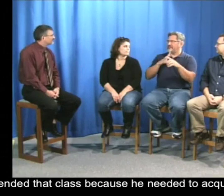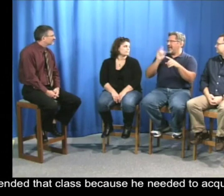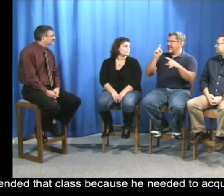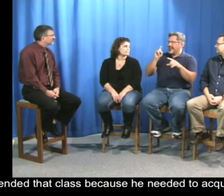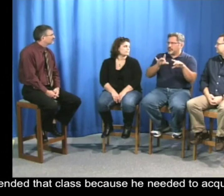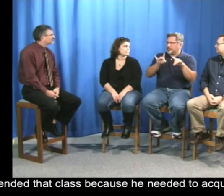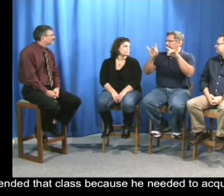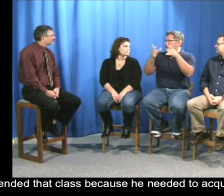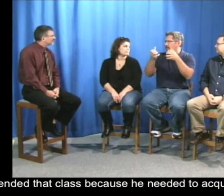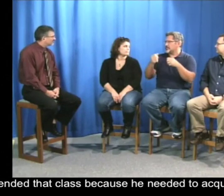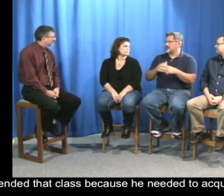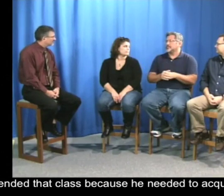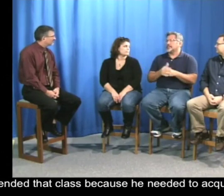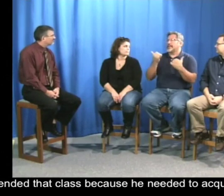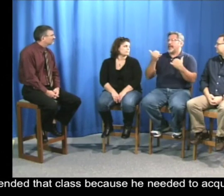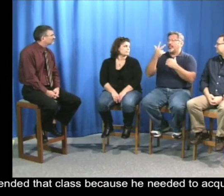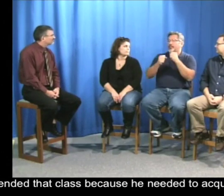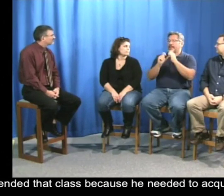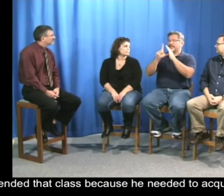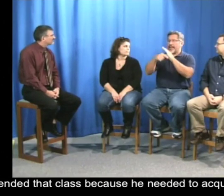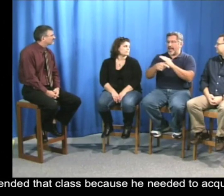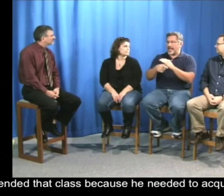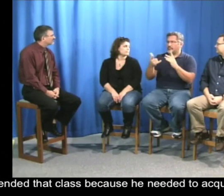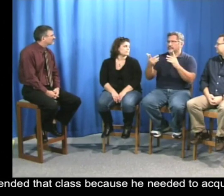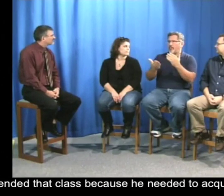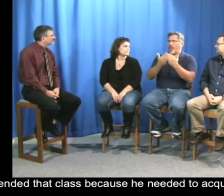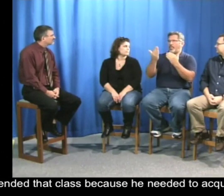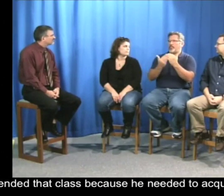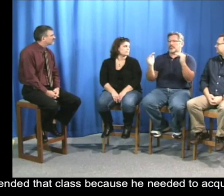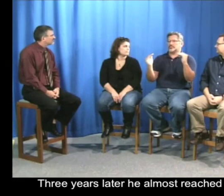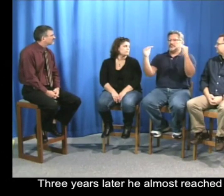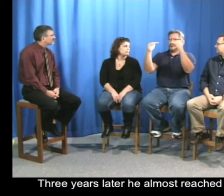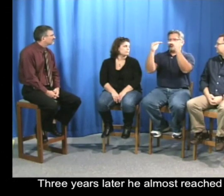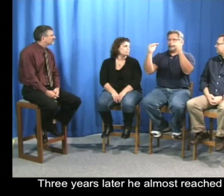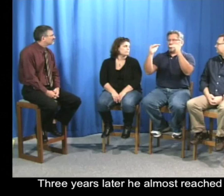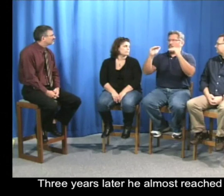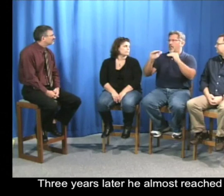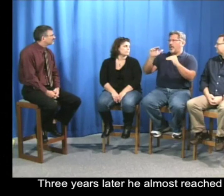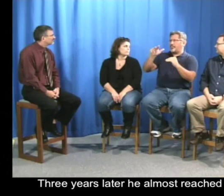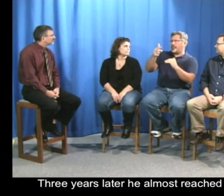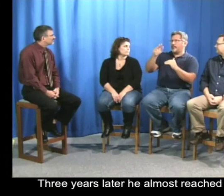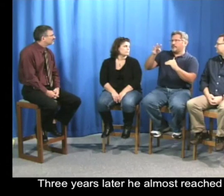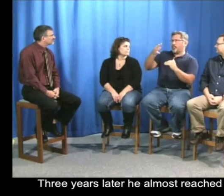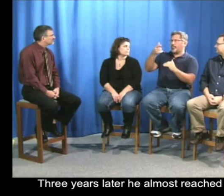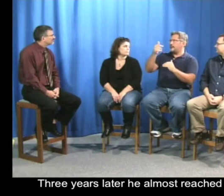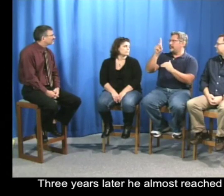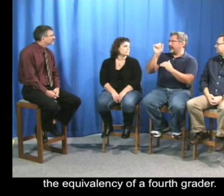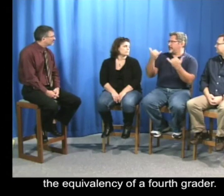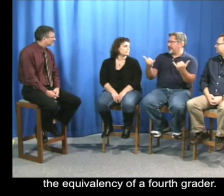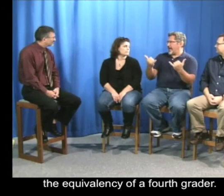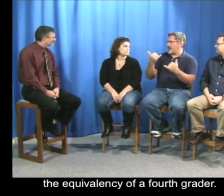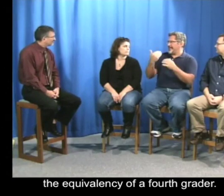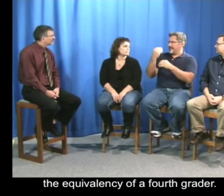class because he needed to acquire language. 3 years later, he has almost reached the equivalency of a 4th